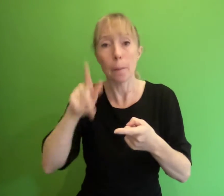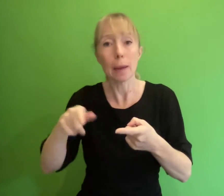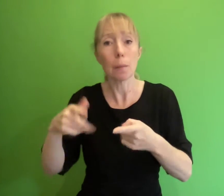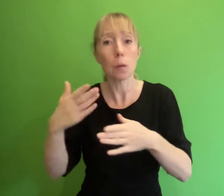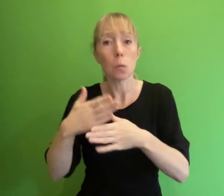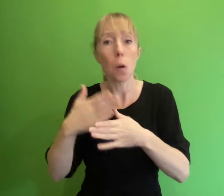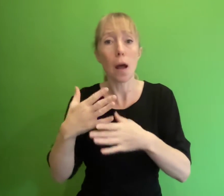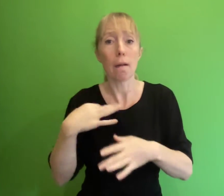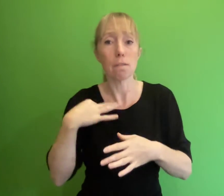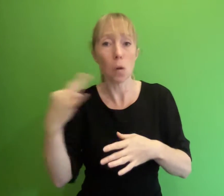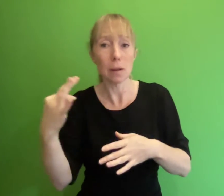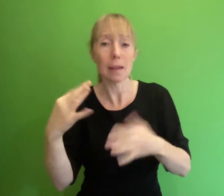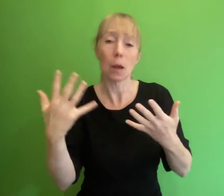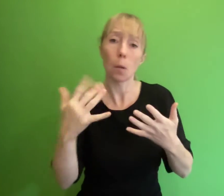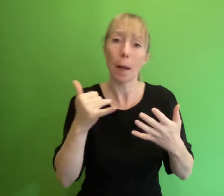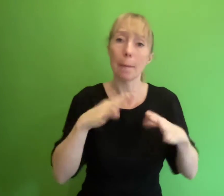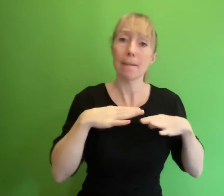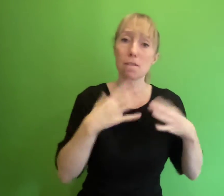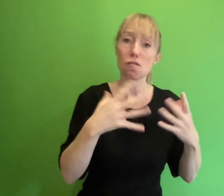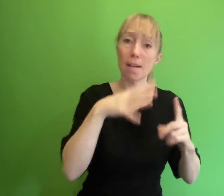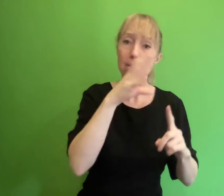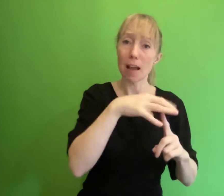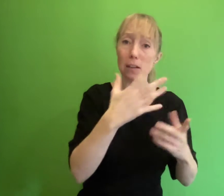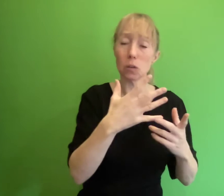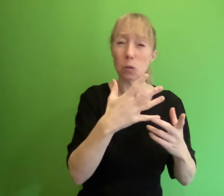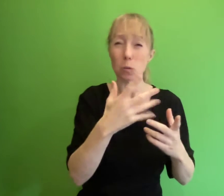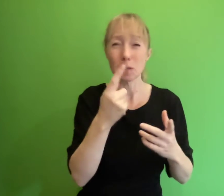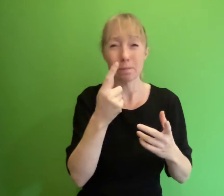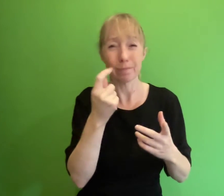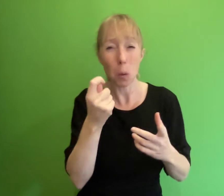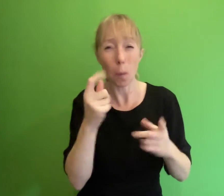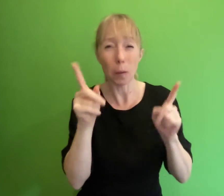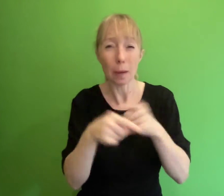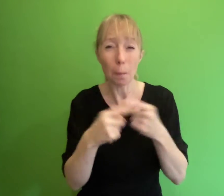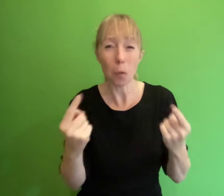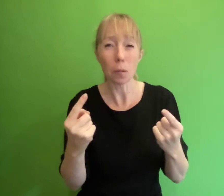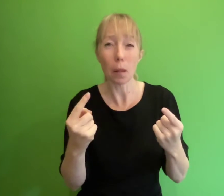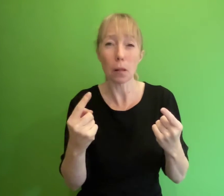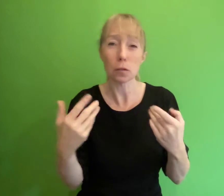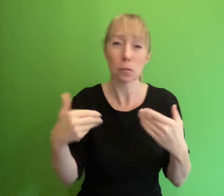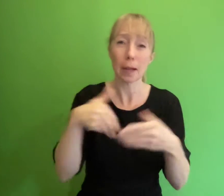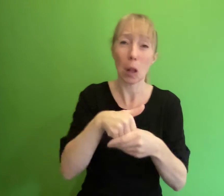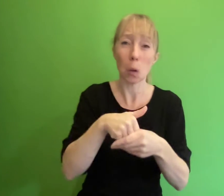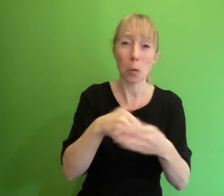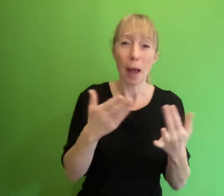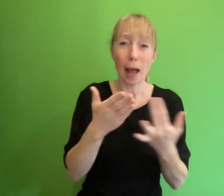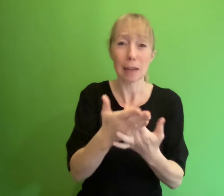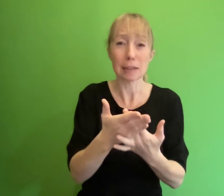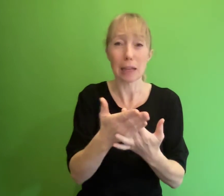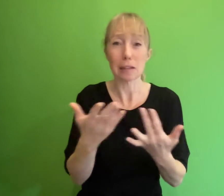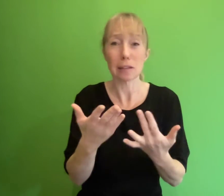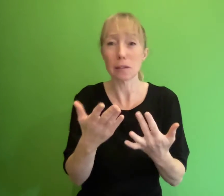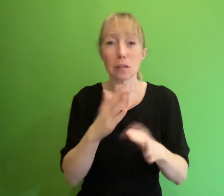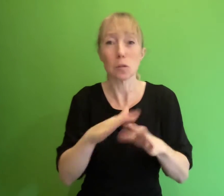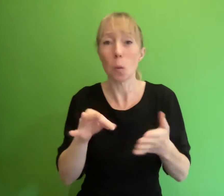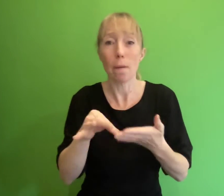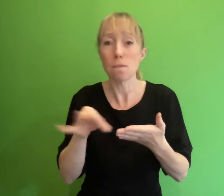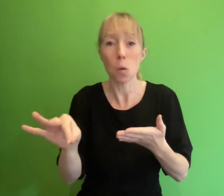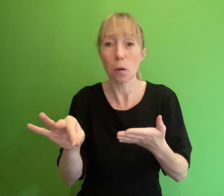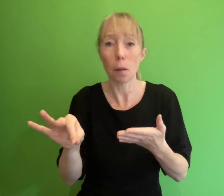or in free venues. It is almost impossible to build access in. Because it's not affordable and they don't have the resources to